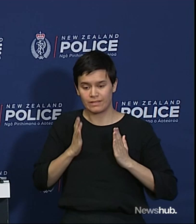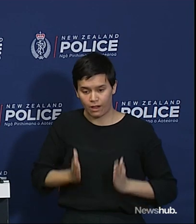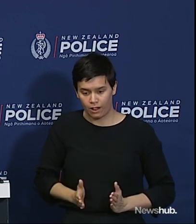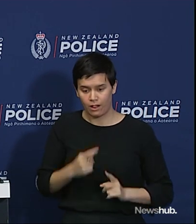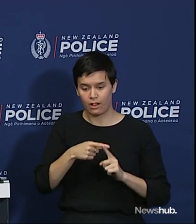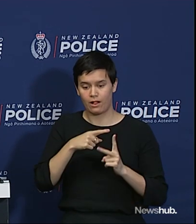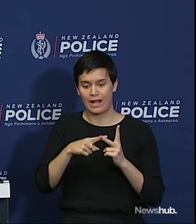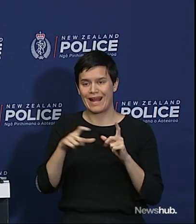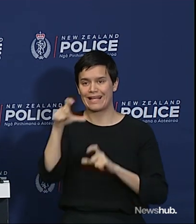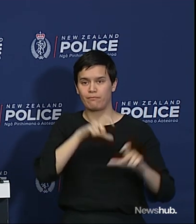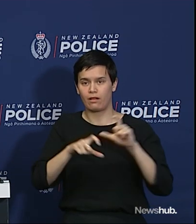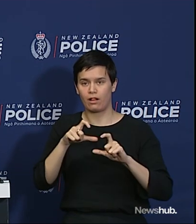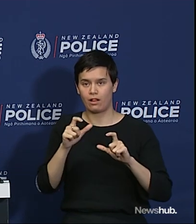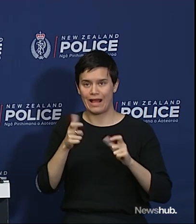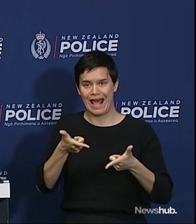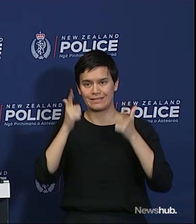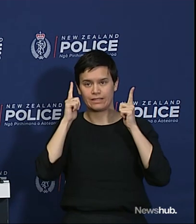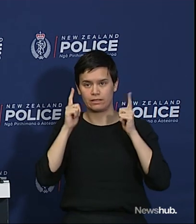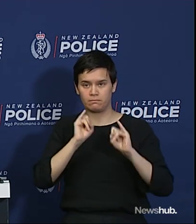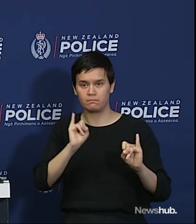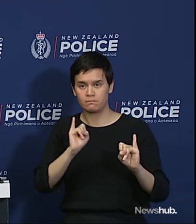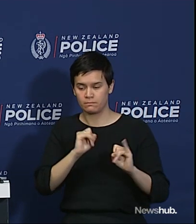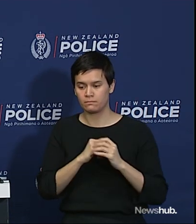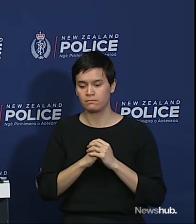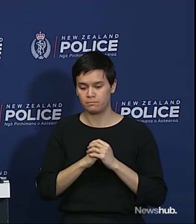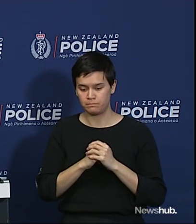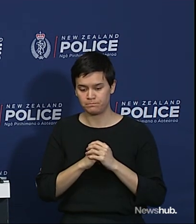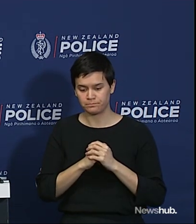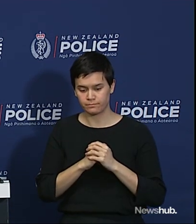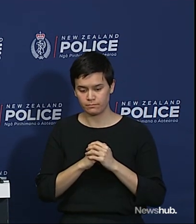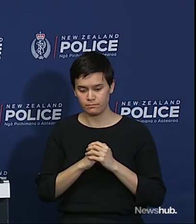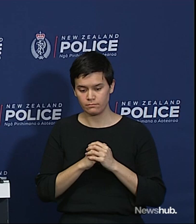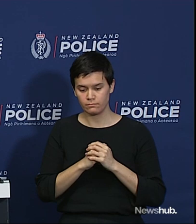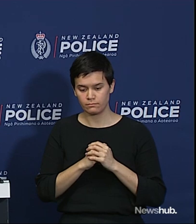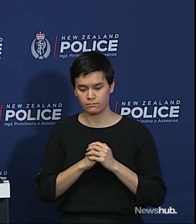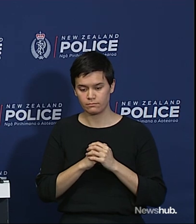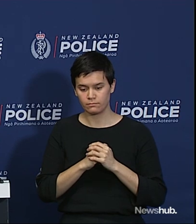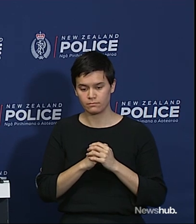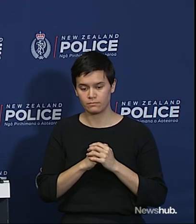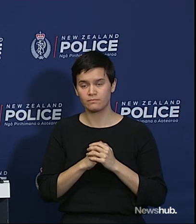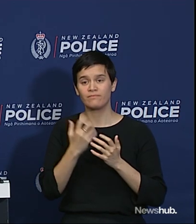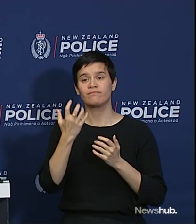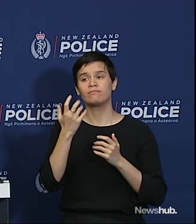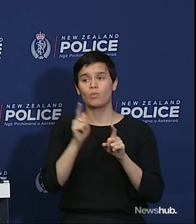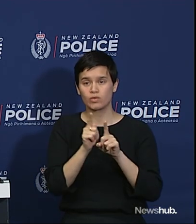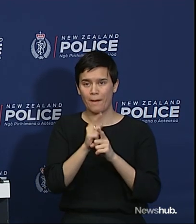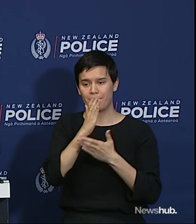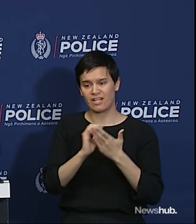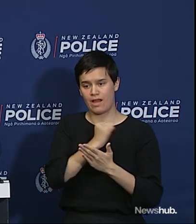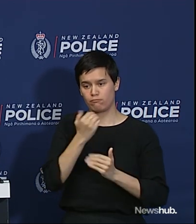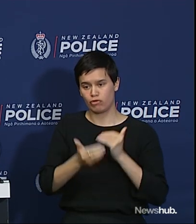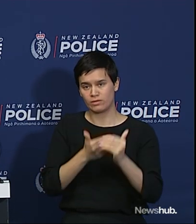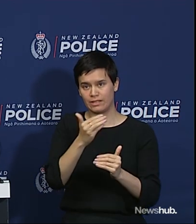that. As part of the recovery, we have disaster victim identification specialists